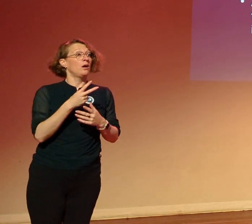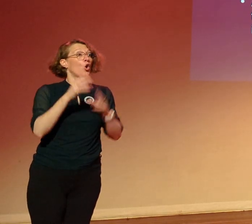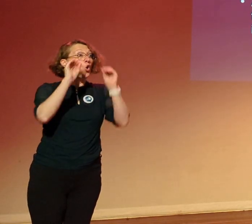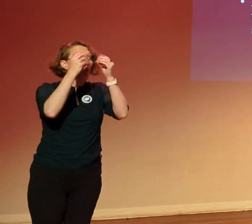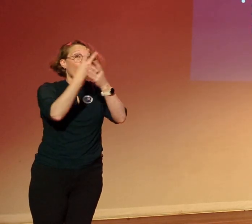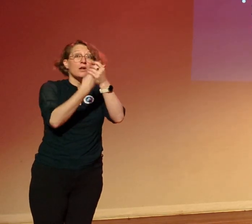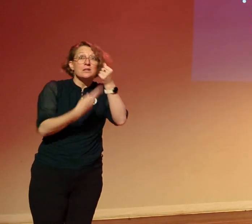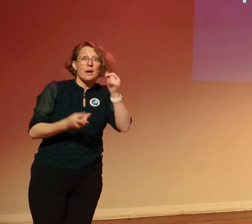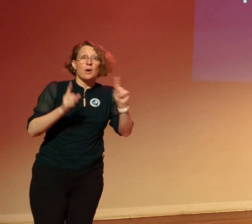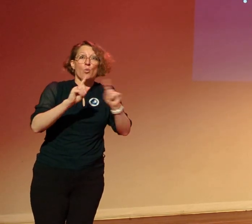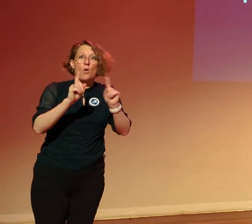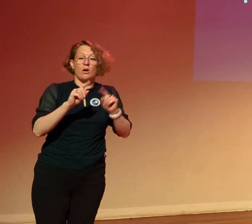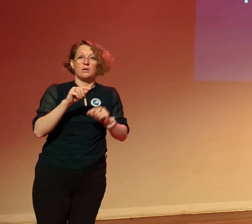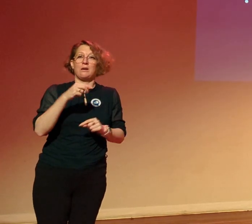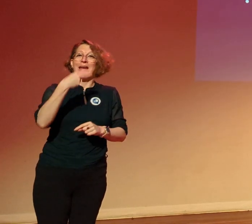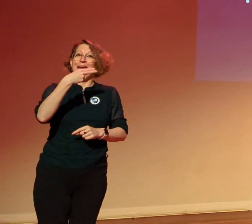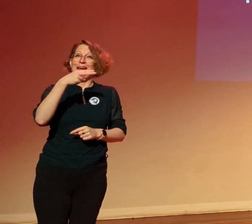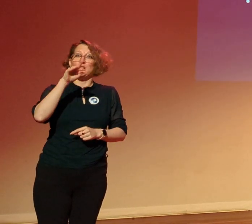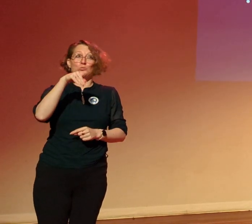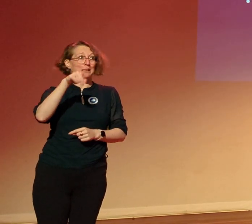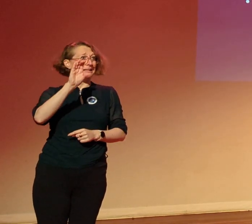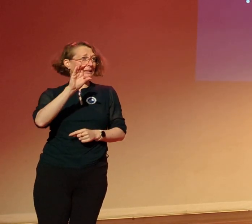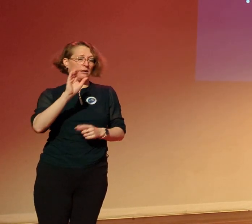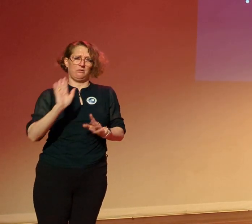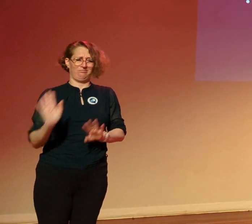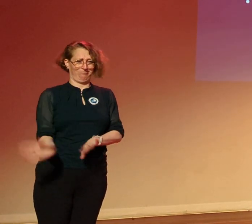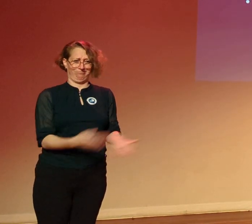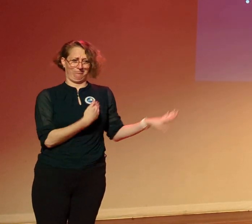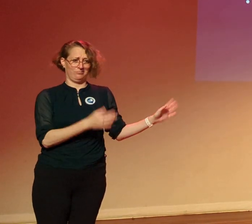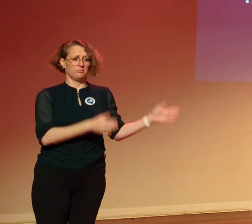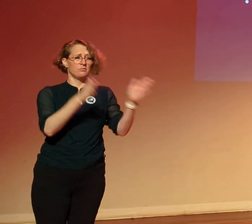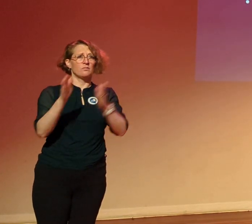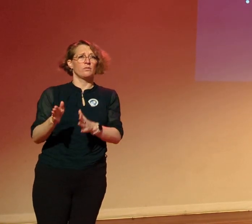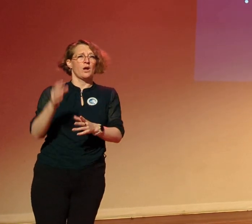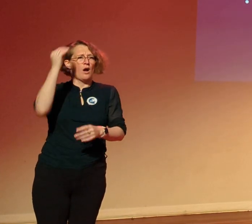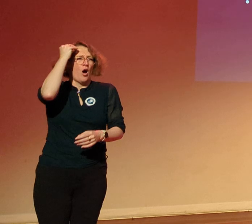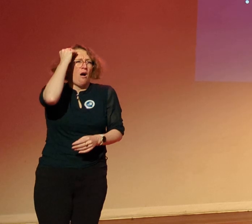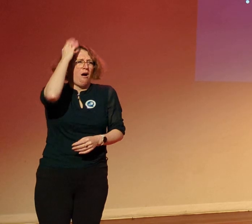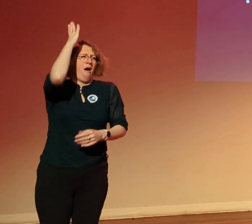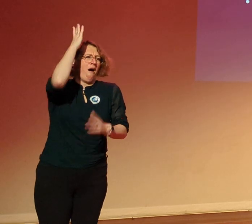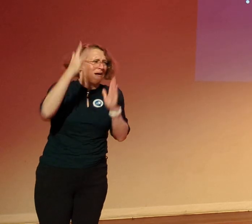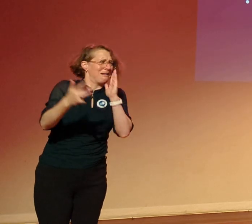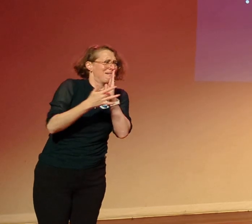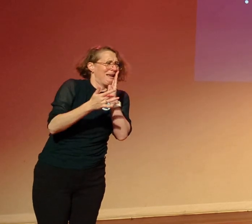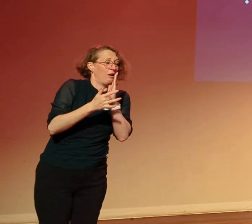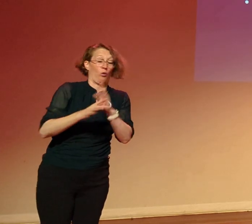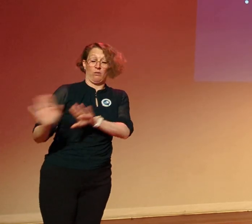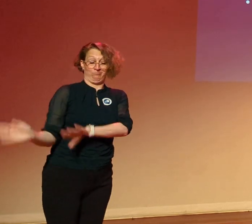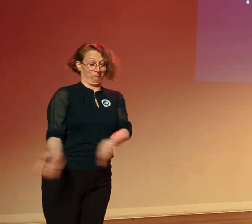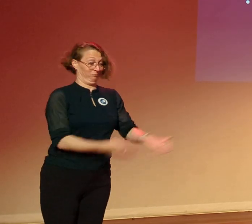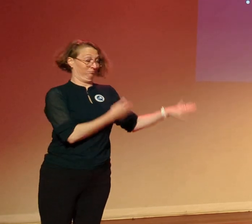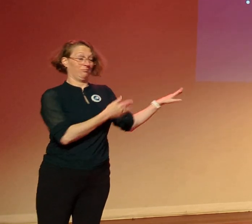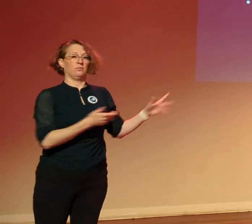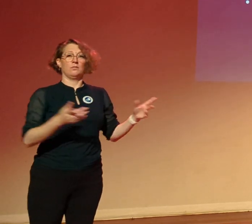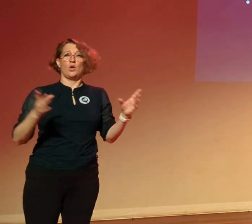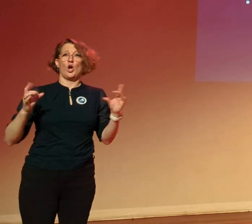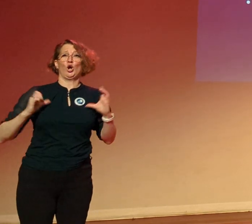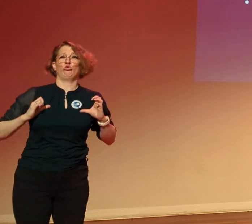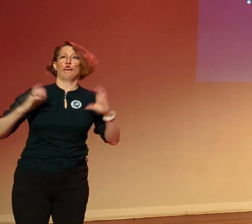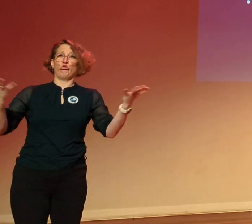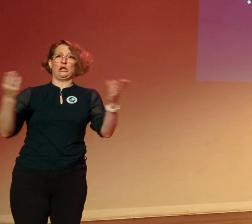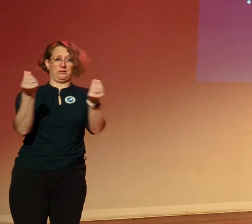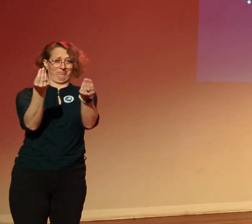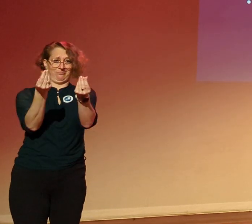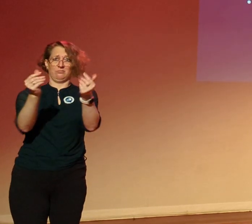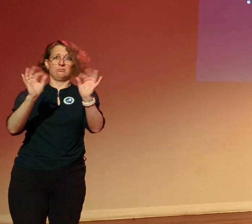do not need an HPC. You do not need to have very much technical knowledge. It is free and available for anyone to use. You just